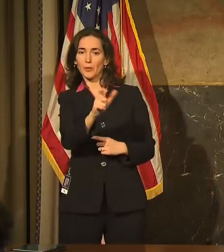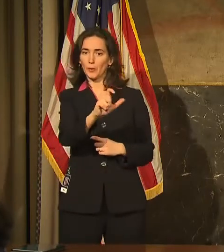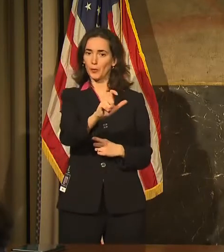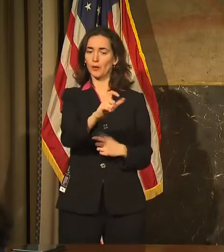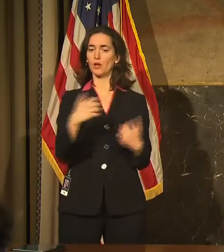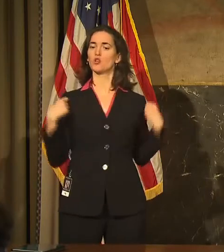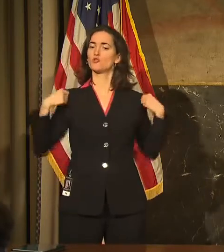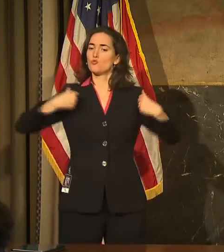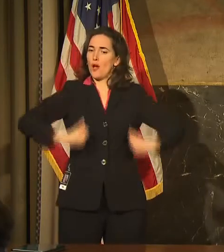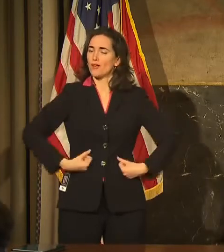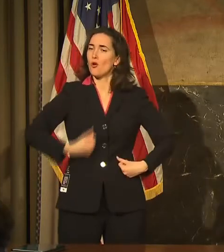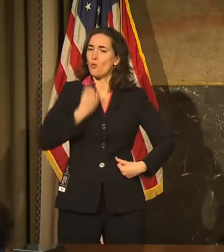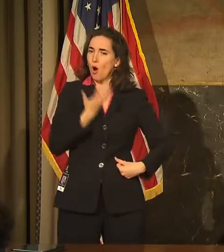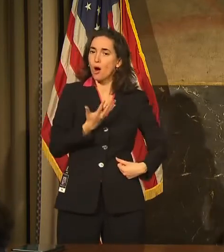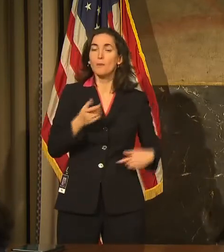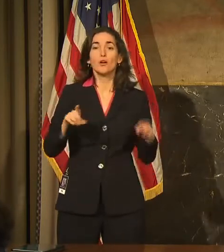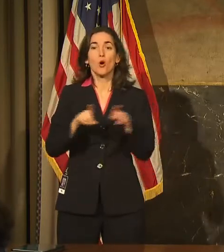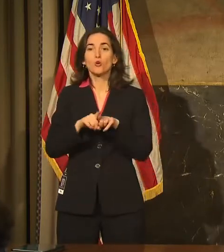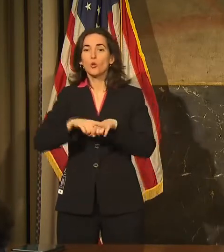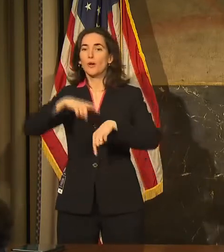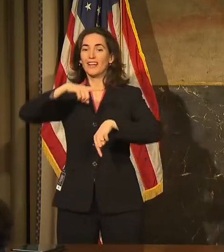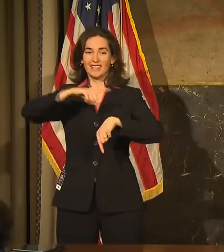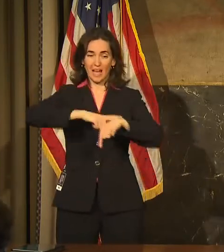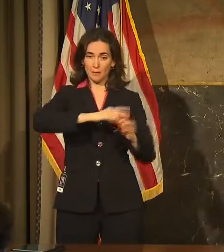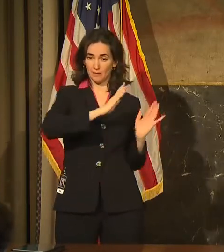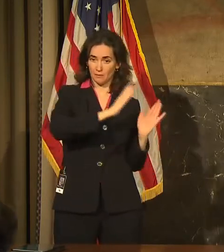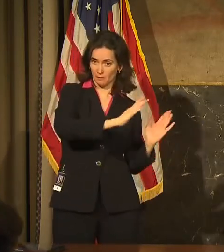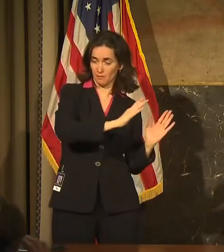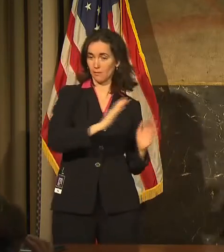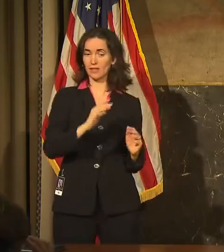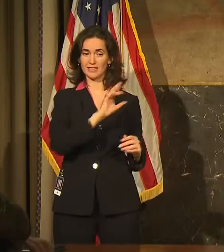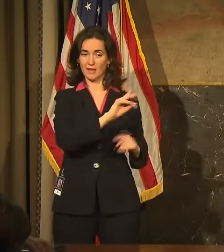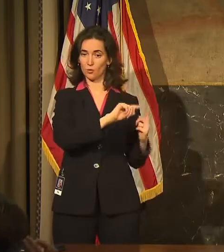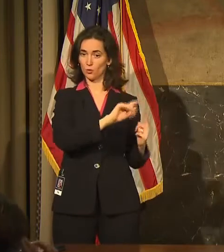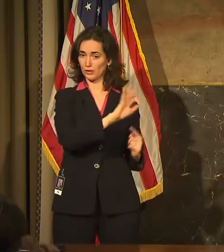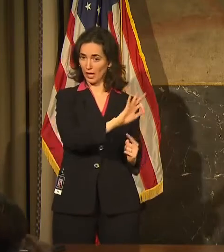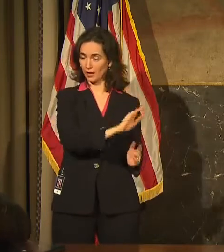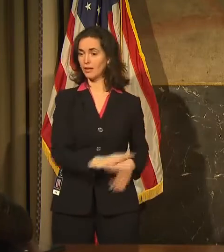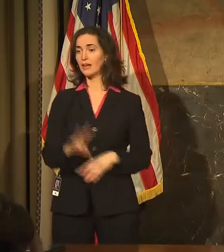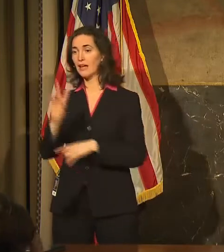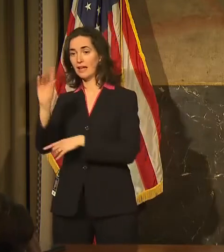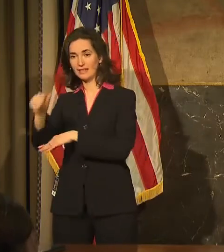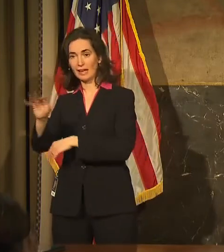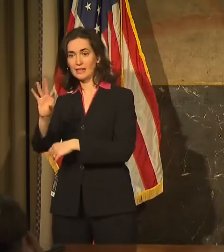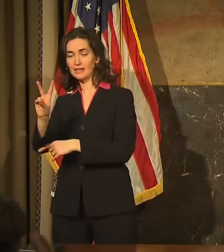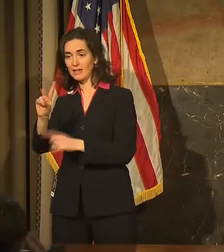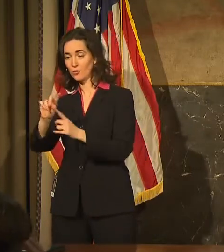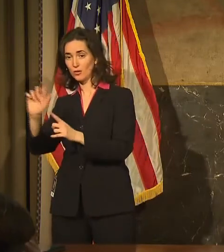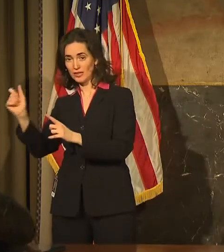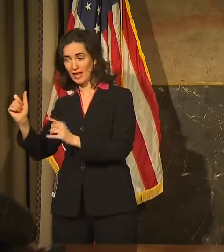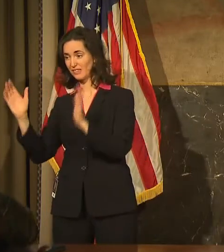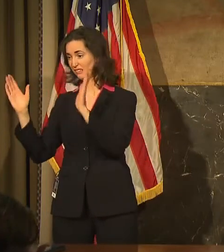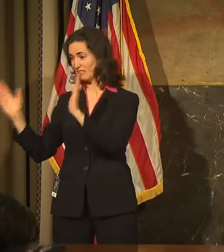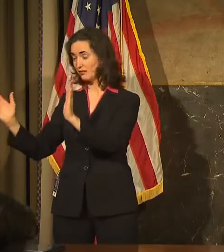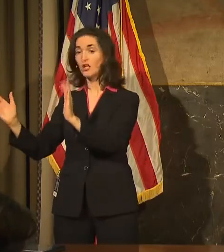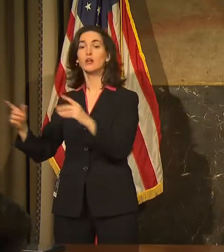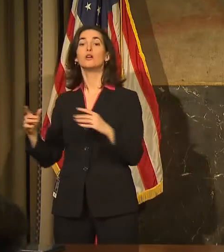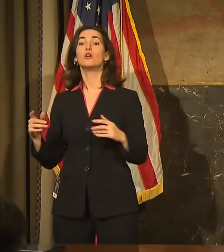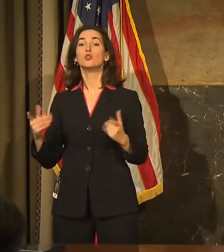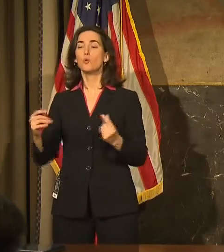your clothes and that sort of thing during those hours. And if you do, please try to wash with cold